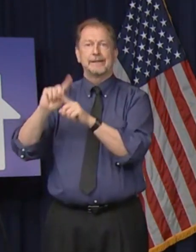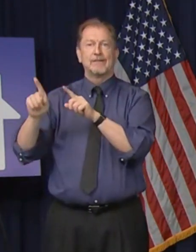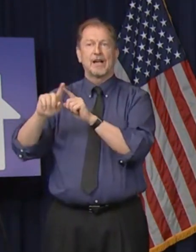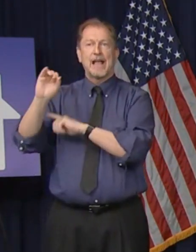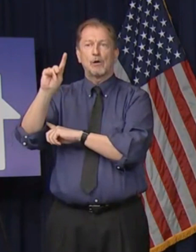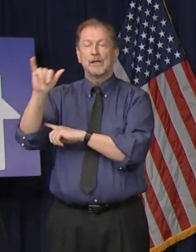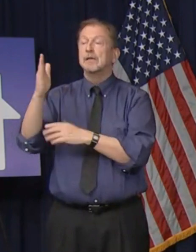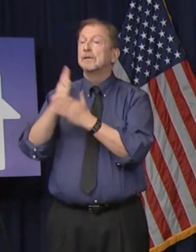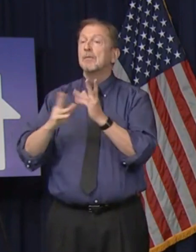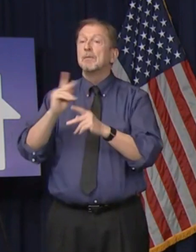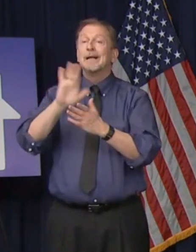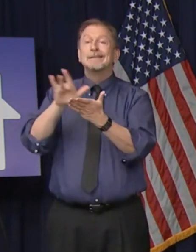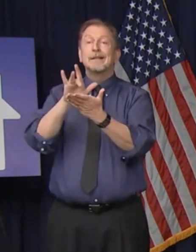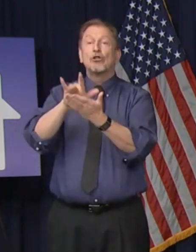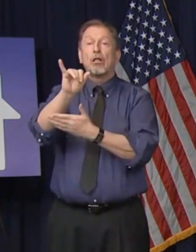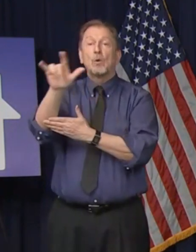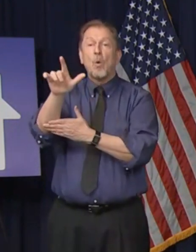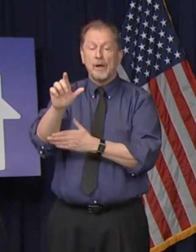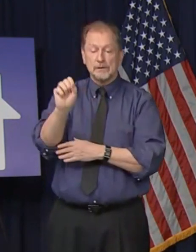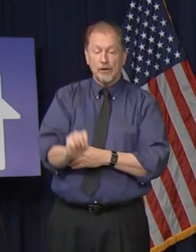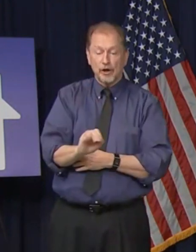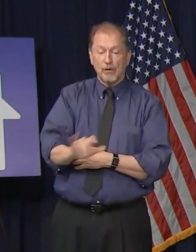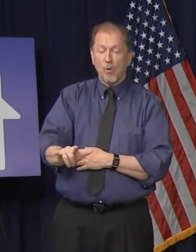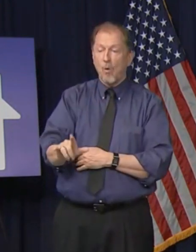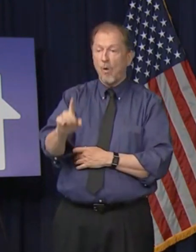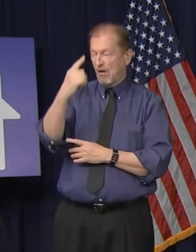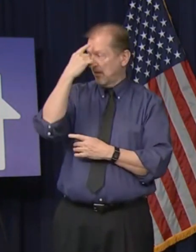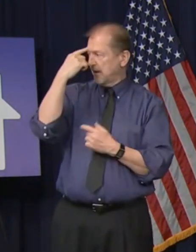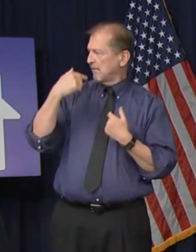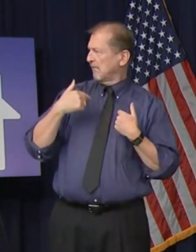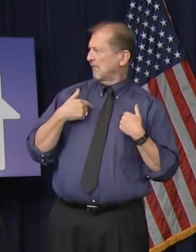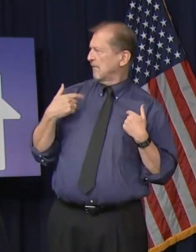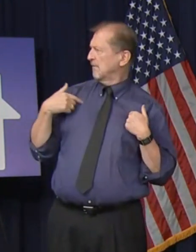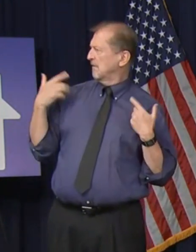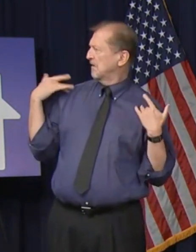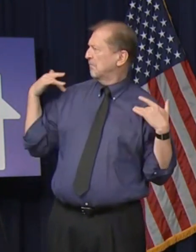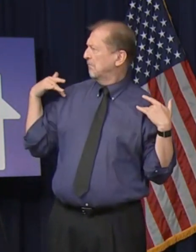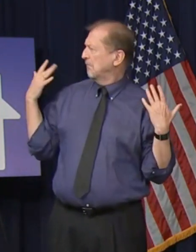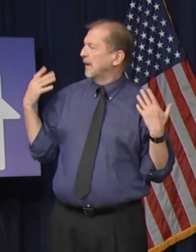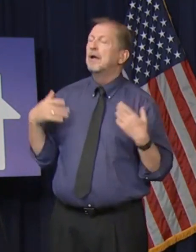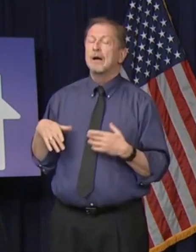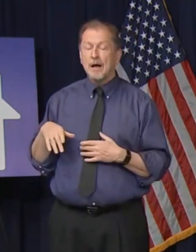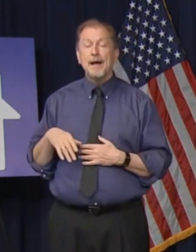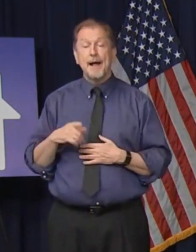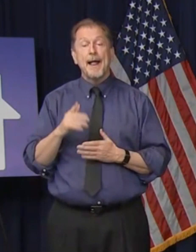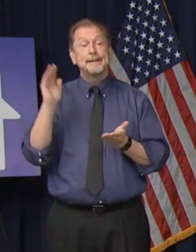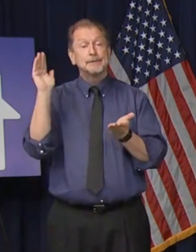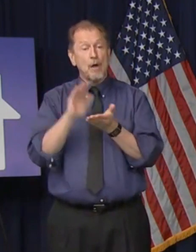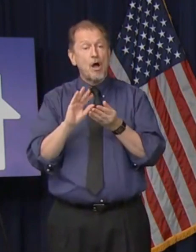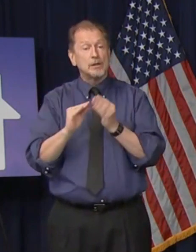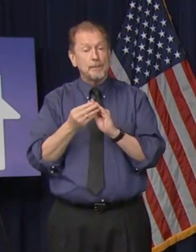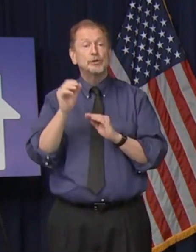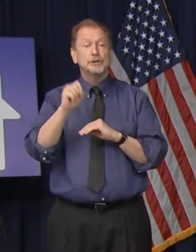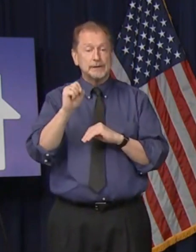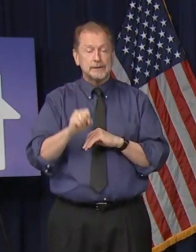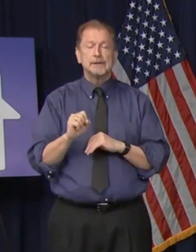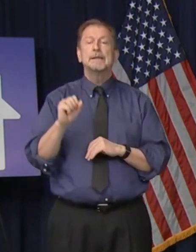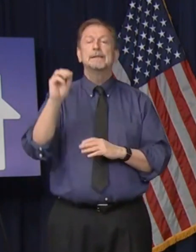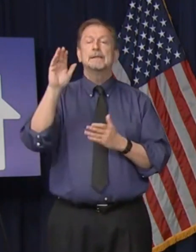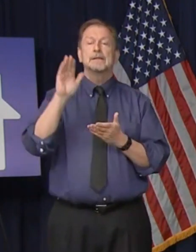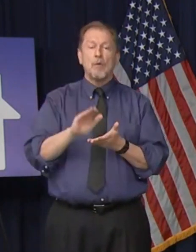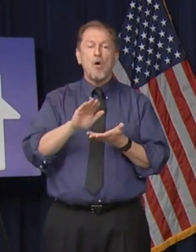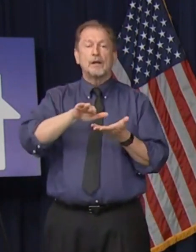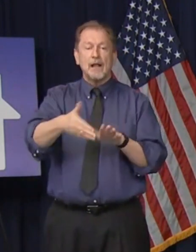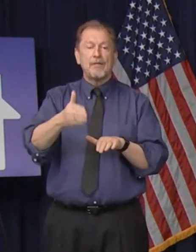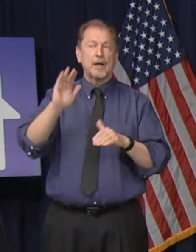live in central and southern Illinois is I'm taking into account the fact that there are fewer cases and fewer deaths in